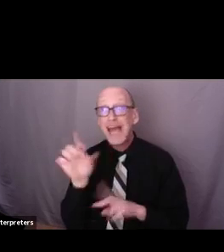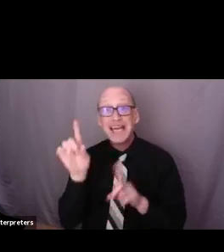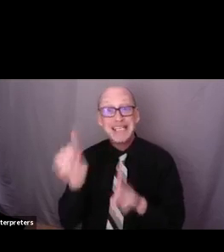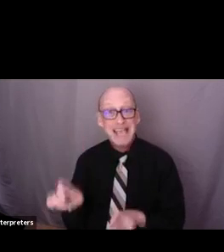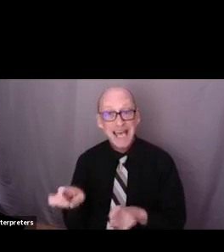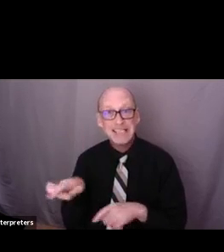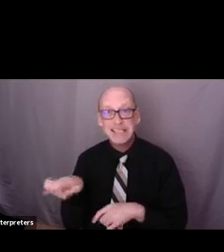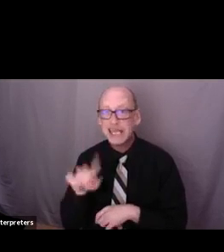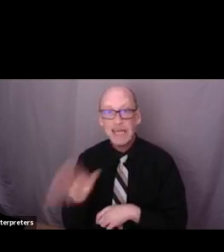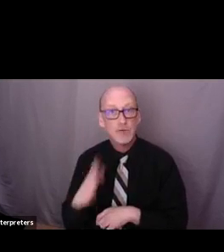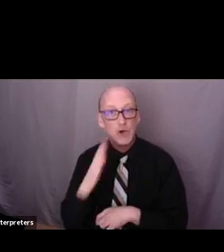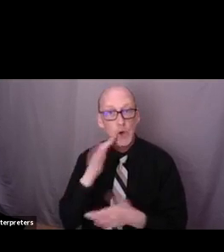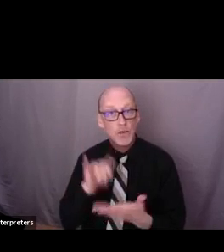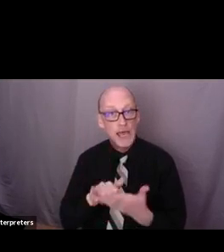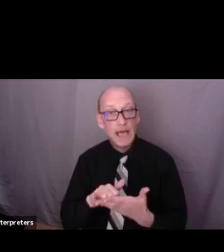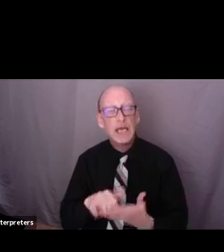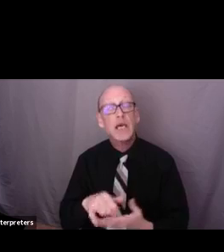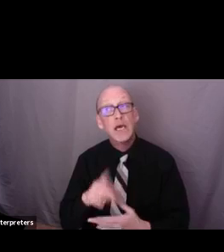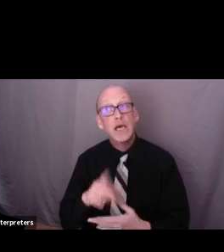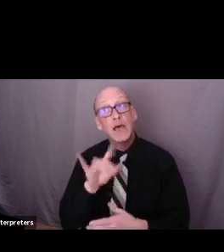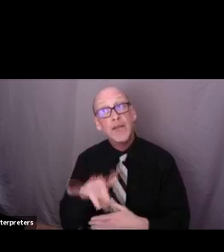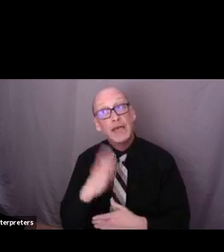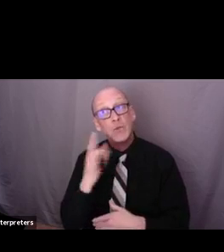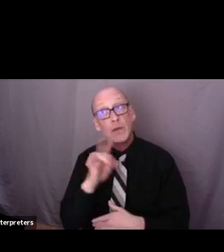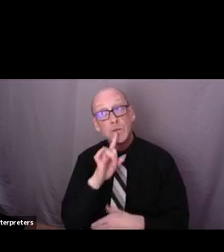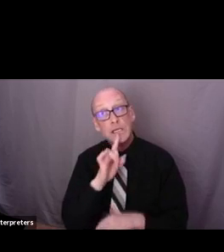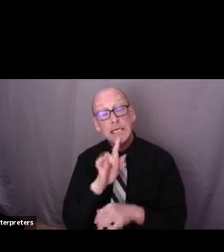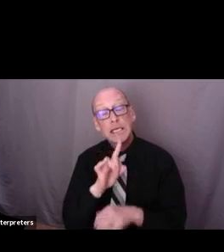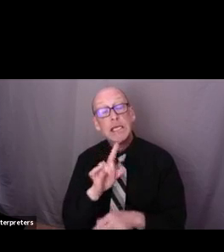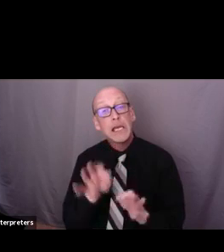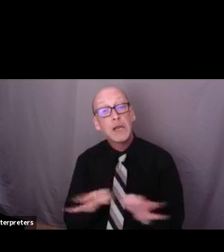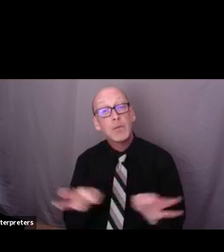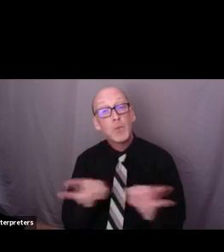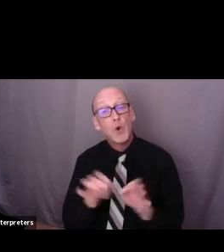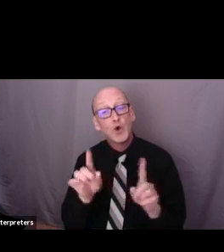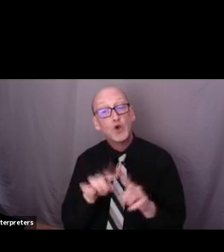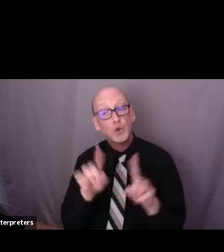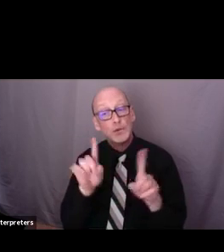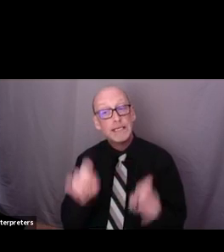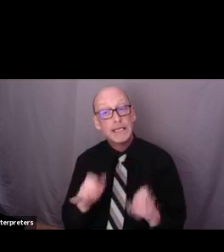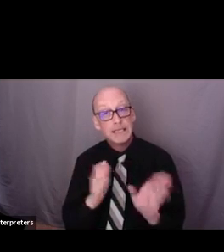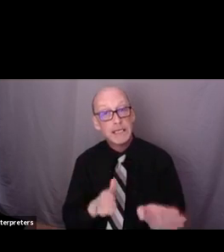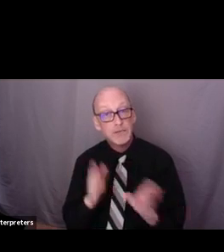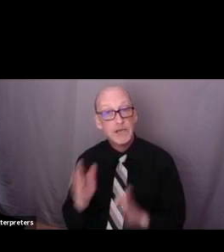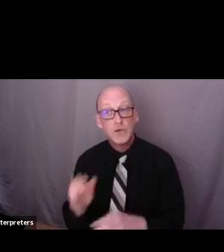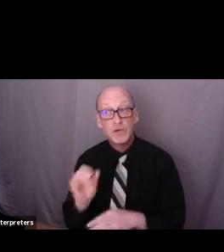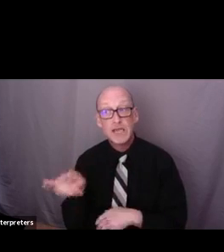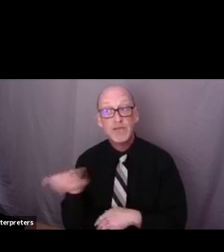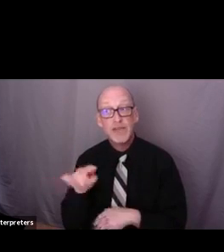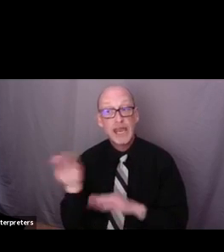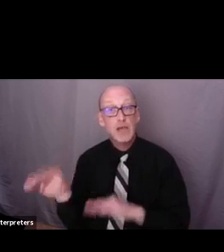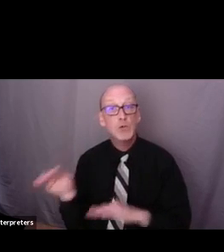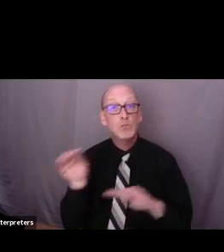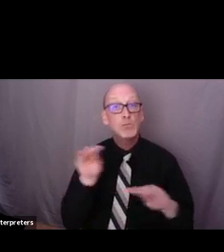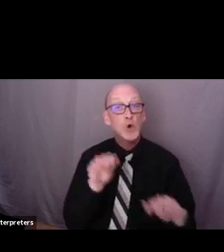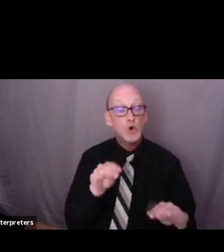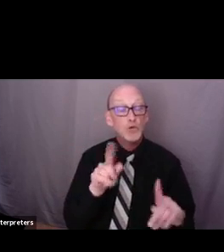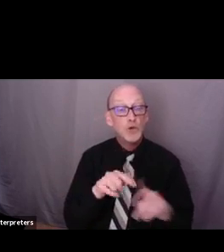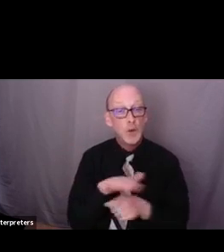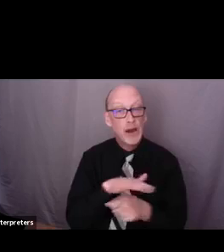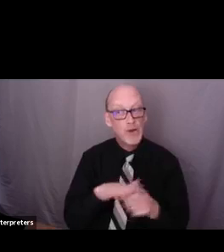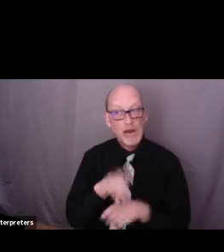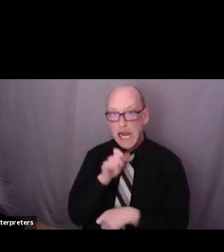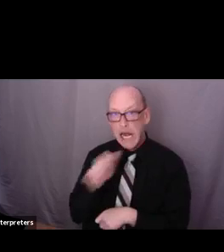kind of important to test individuals, because if they would have moved those individuals into an area that they suspected not have COVID, but they